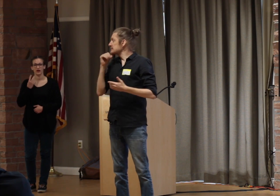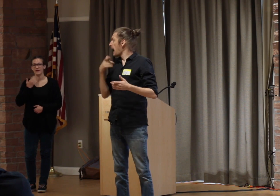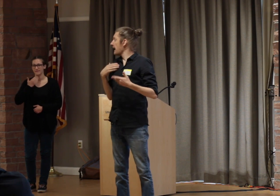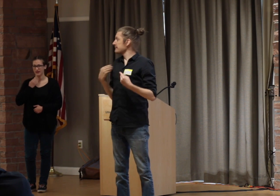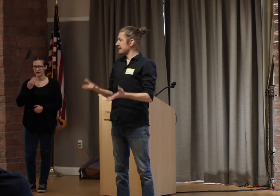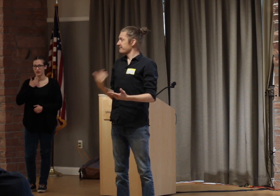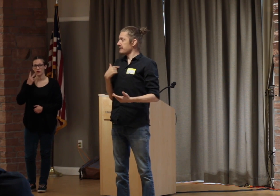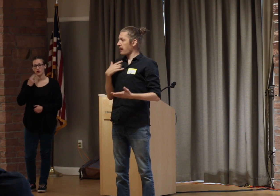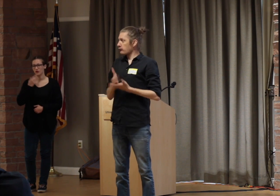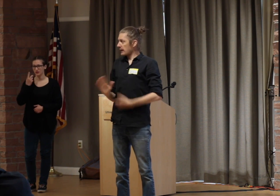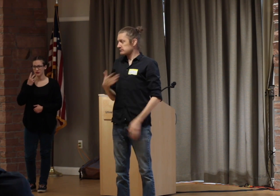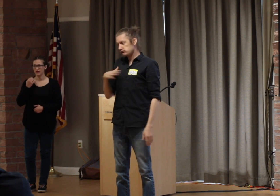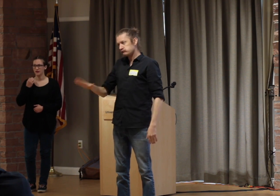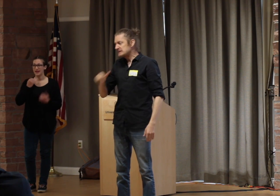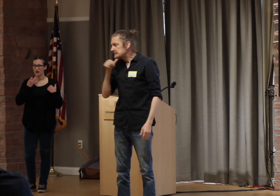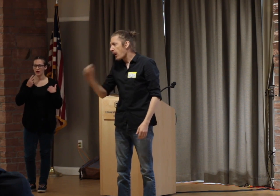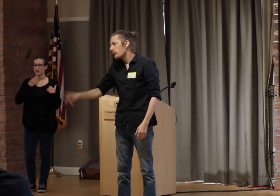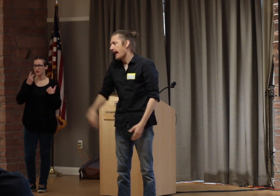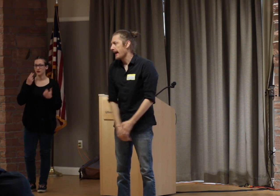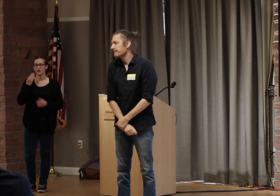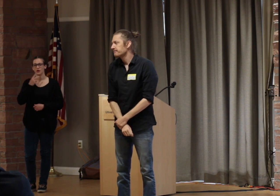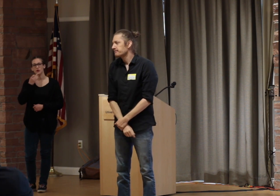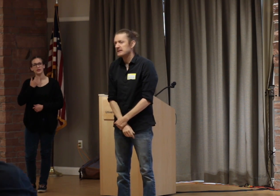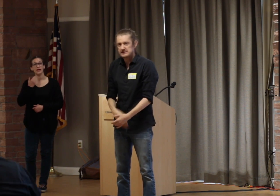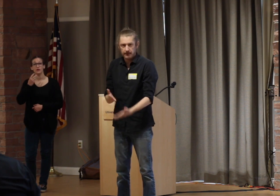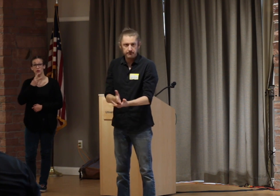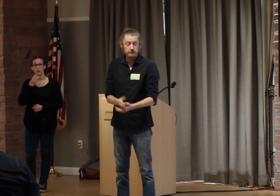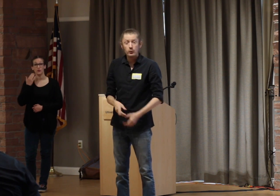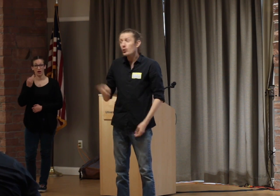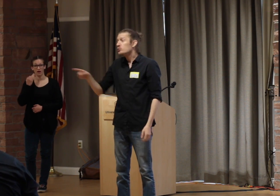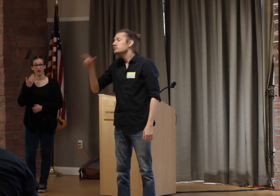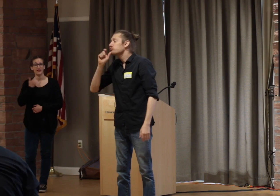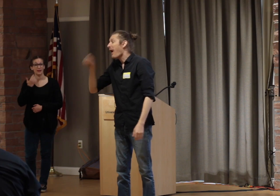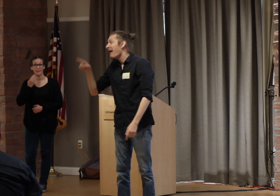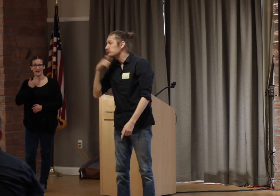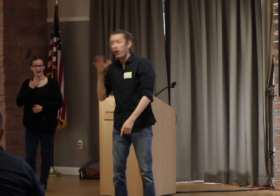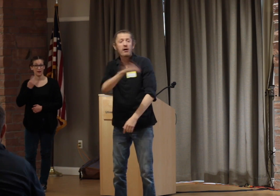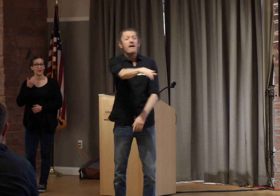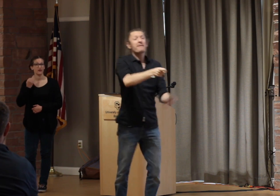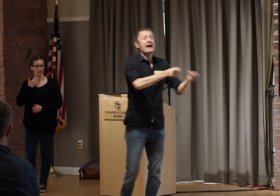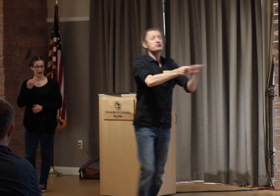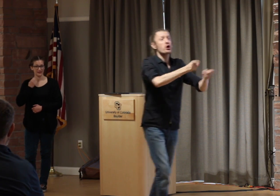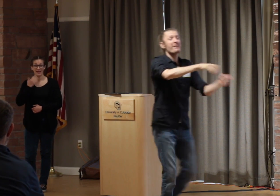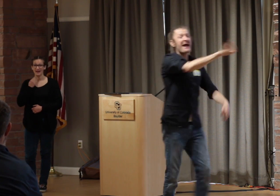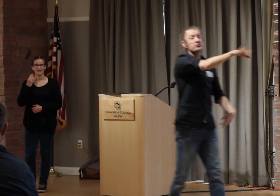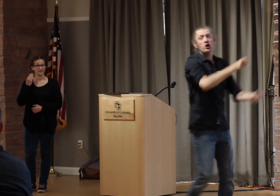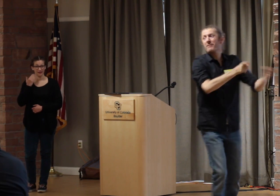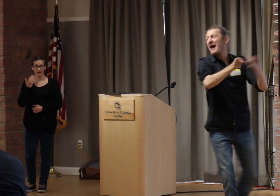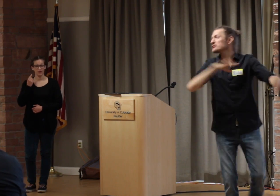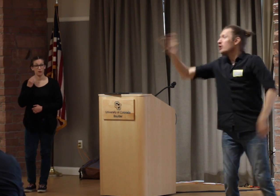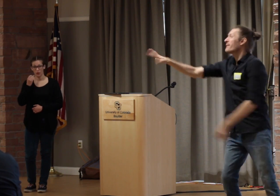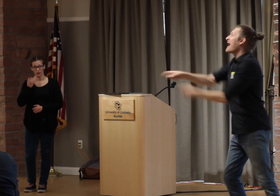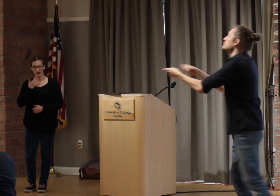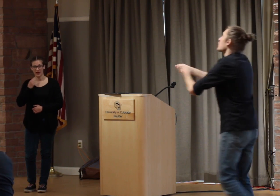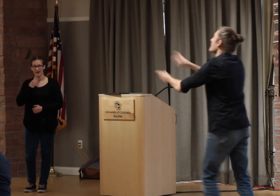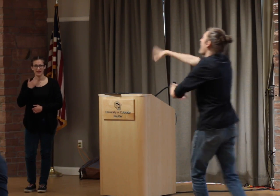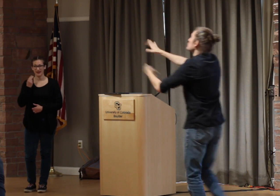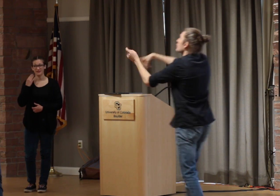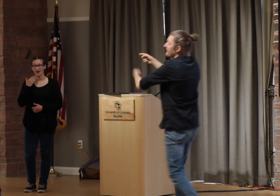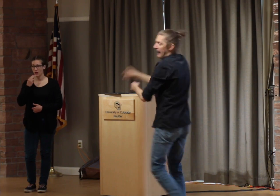to be nice, you're trying to fit in with peer and culture, no, you say, you are eliminating my rights, that is not appropriate, and